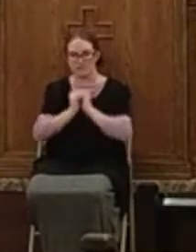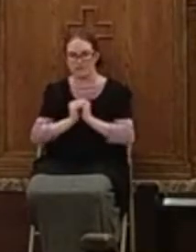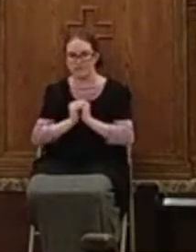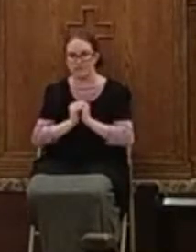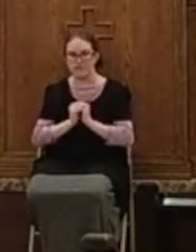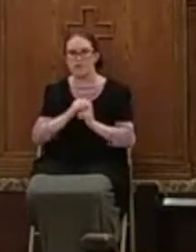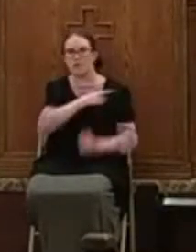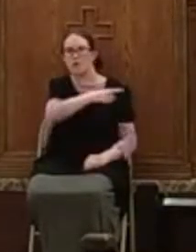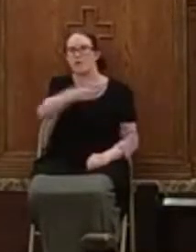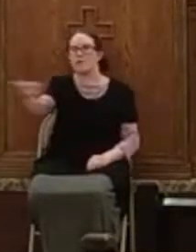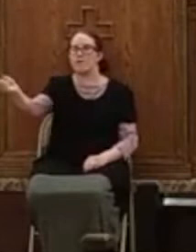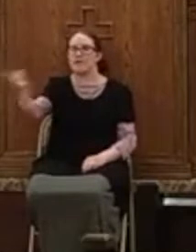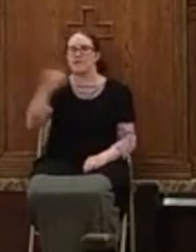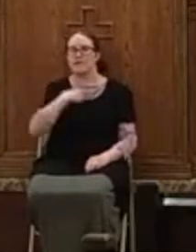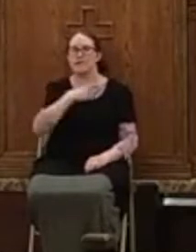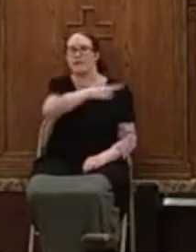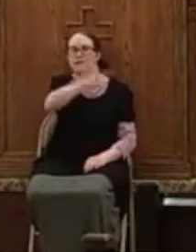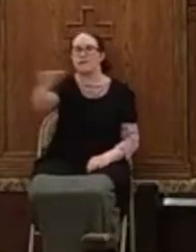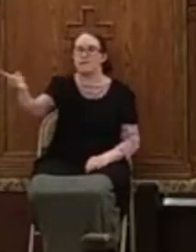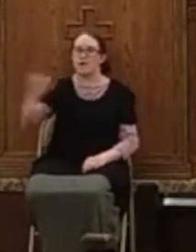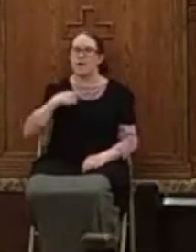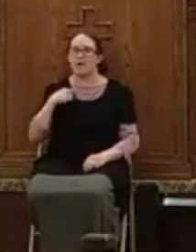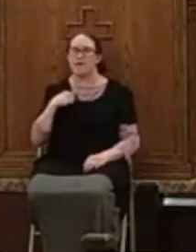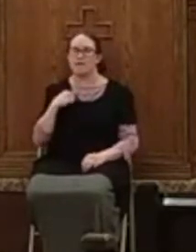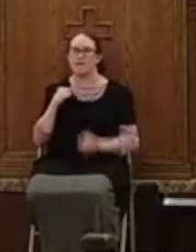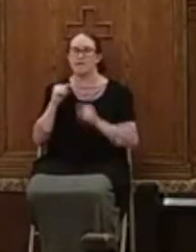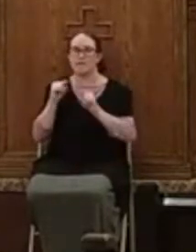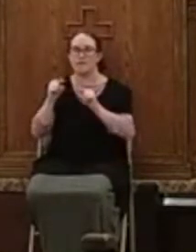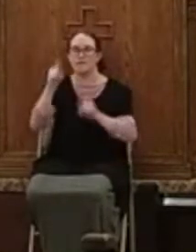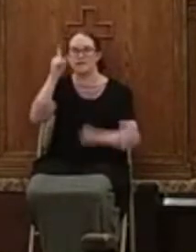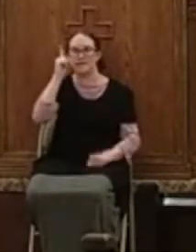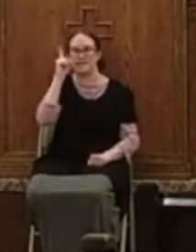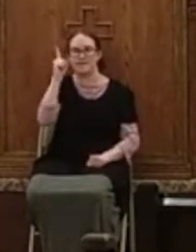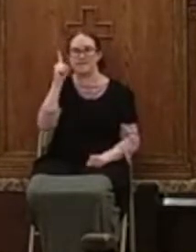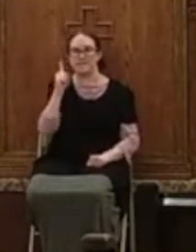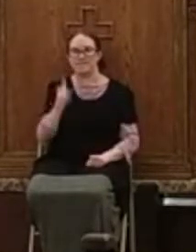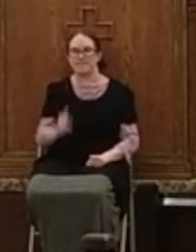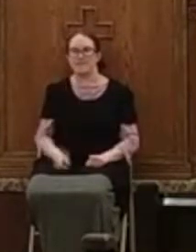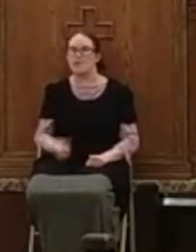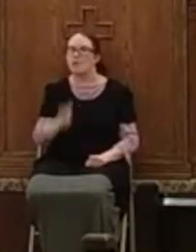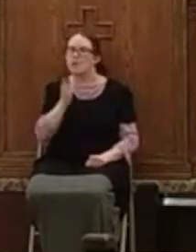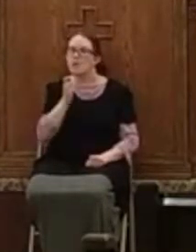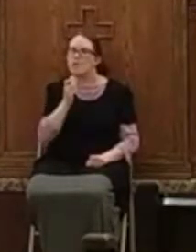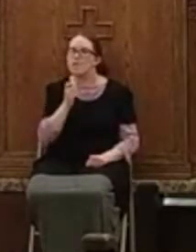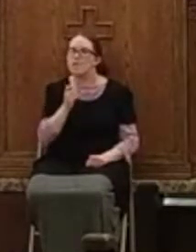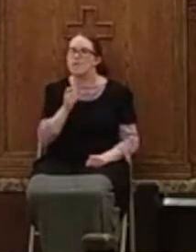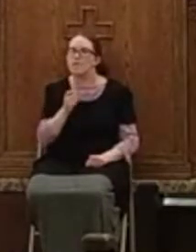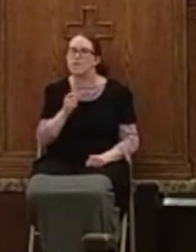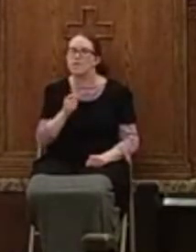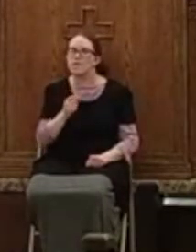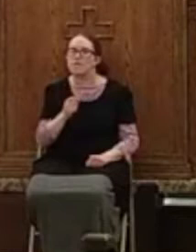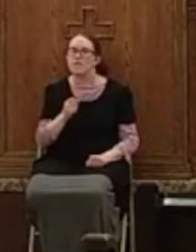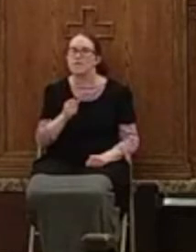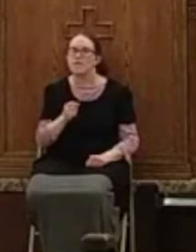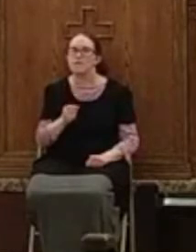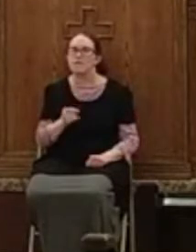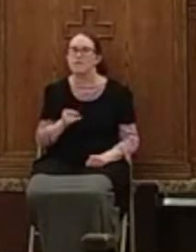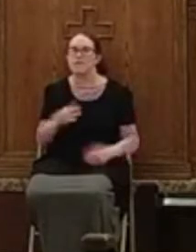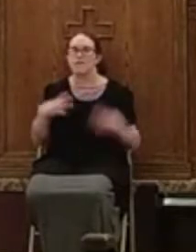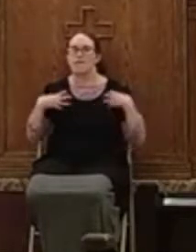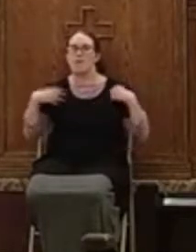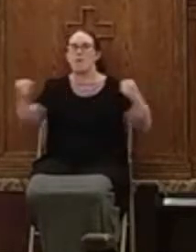That you and I can go to Him in whom we have boldness. Yes,